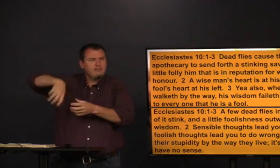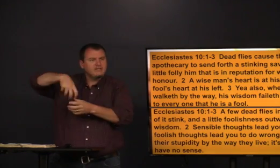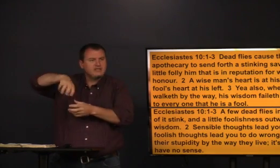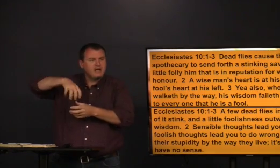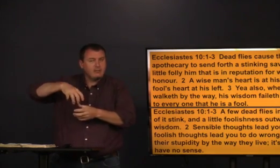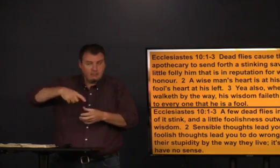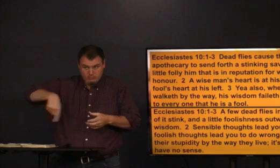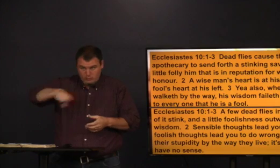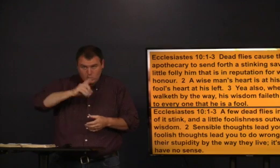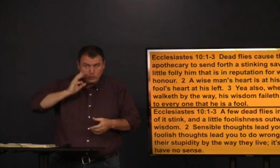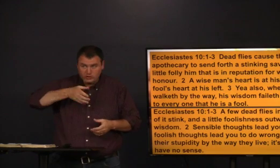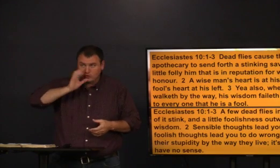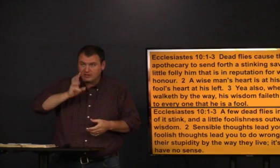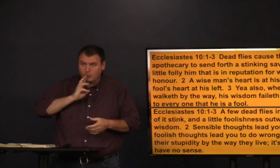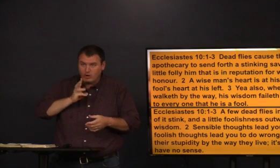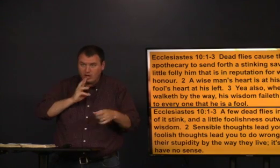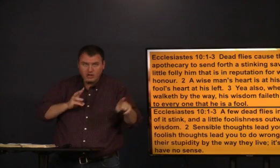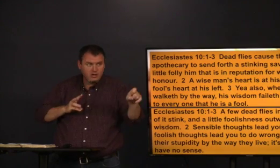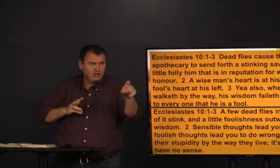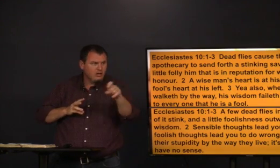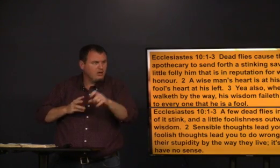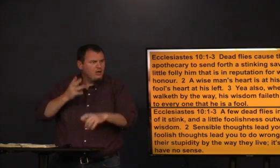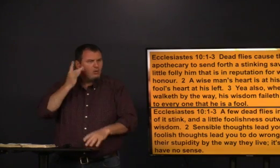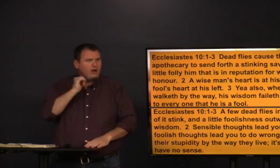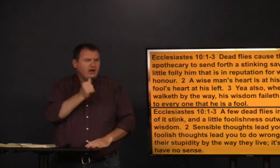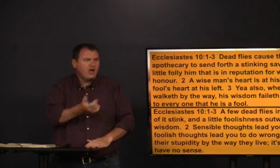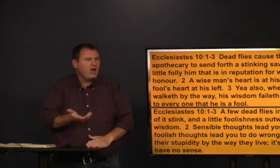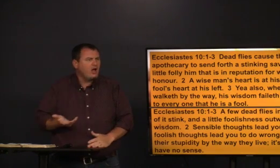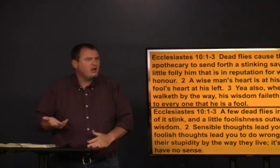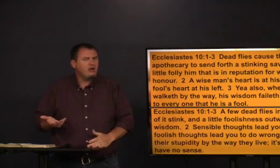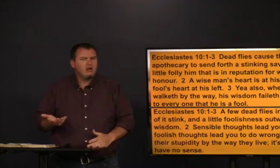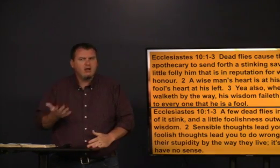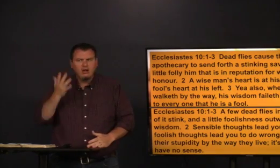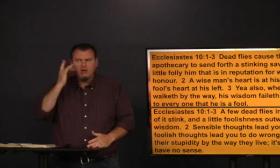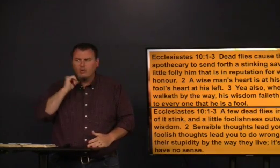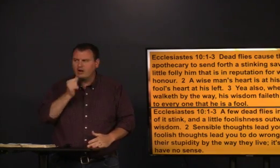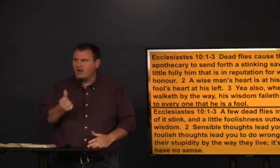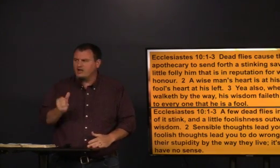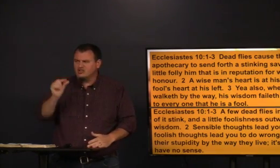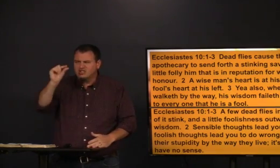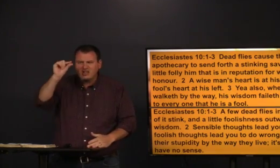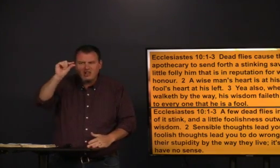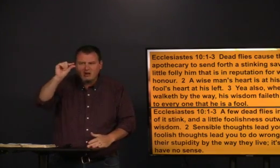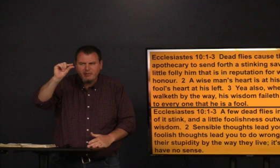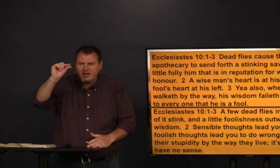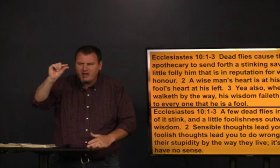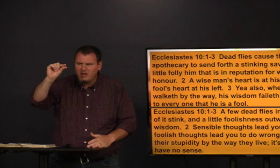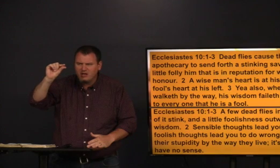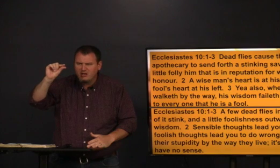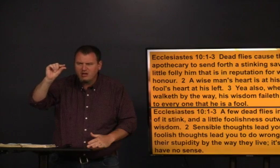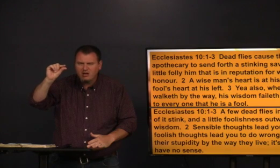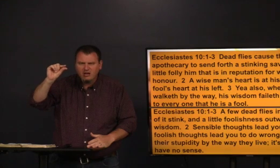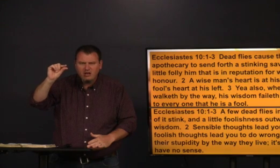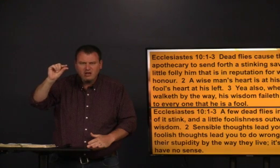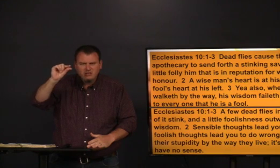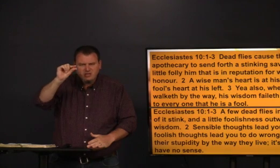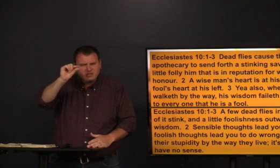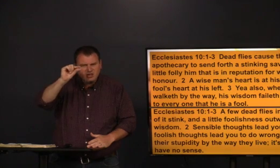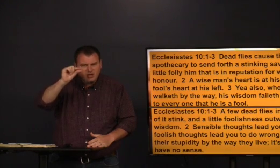Mix it up. You will drink the water? Why not? Why not? Just a little bit. Just a little